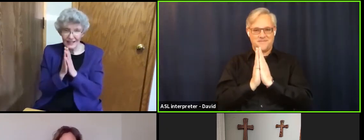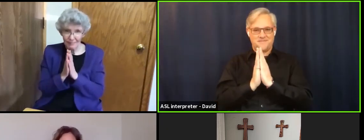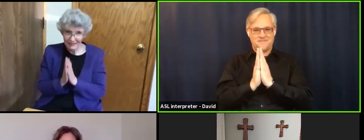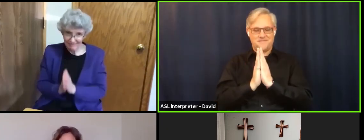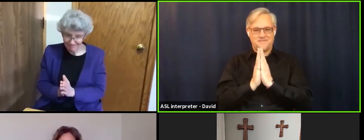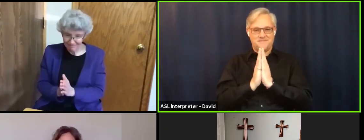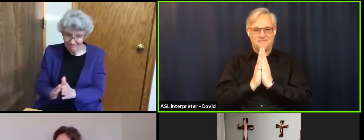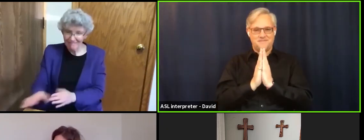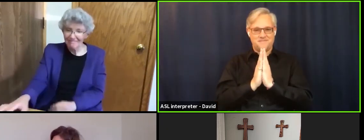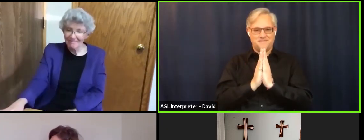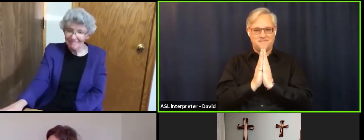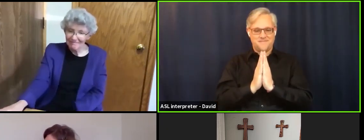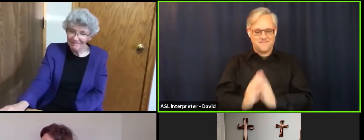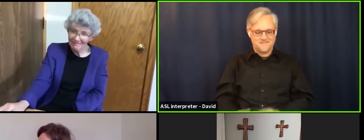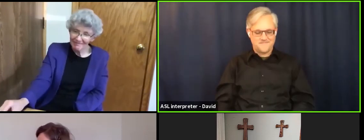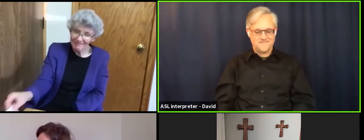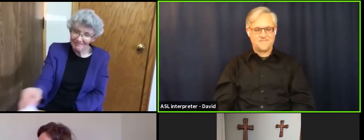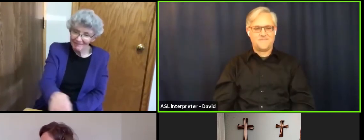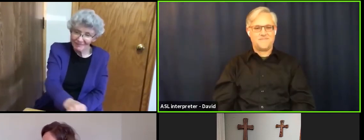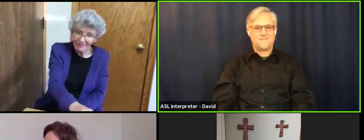Amen.